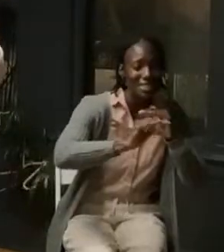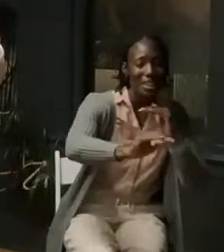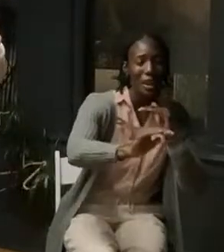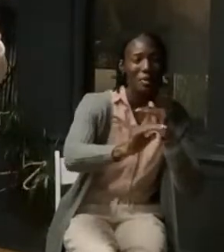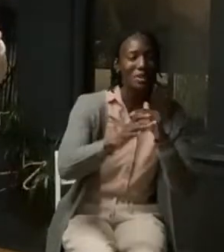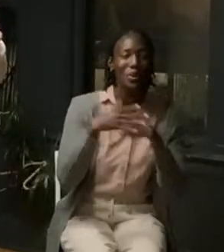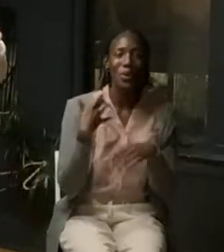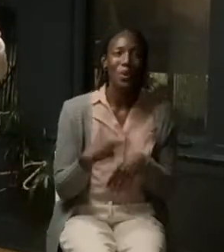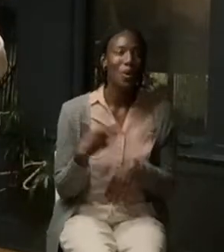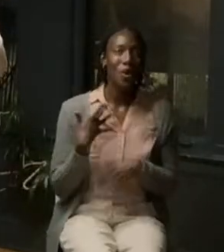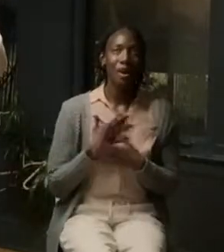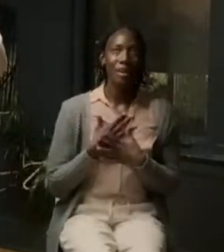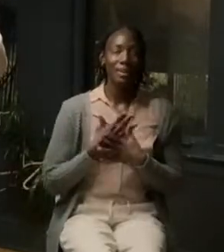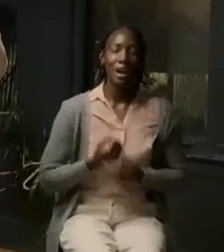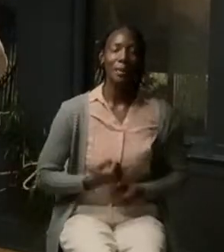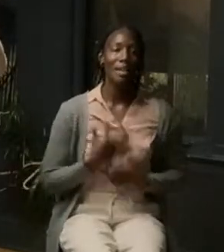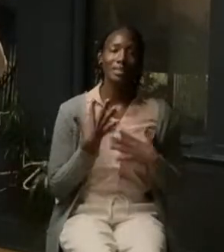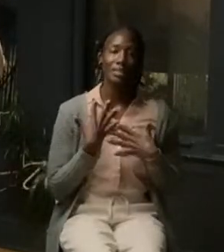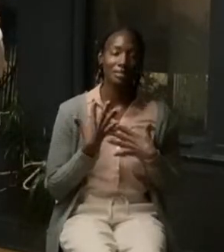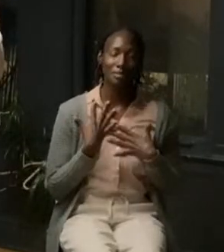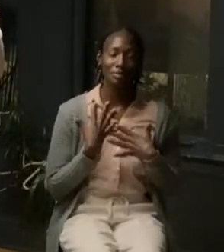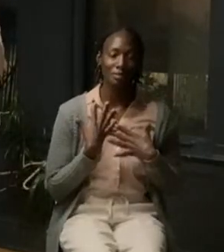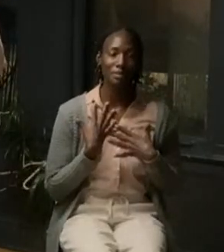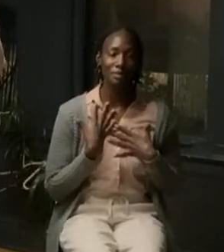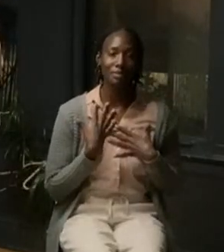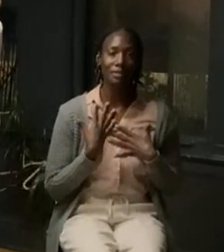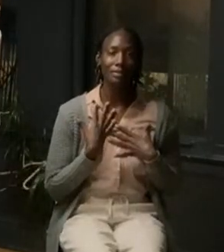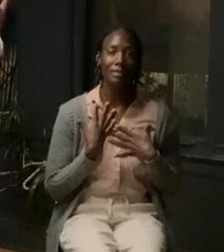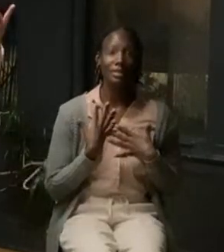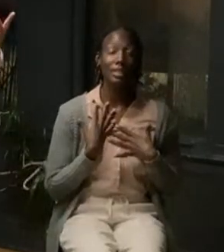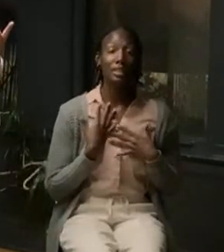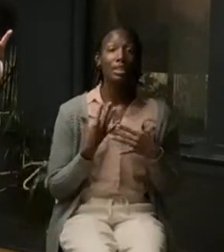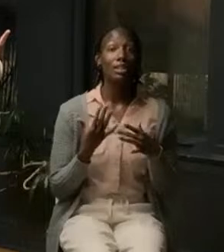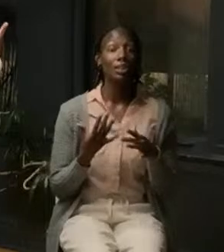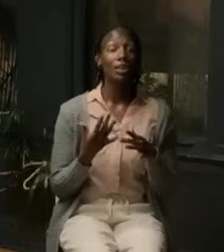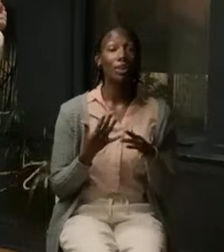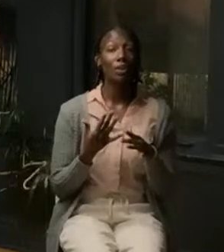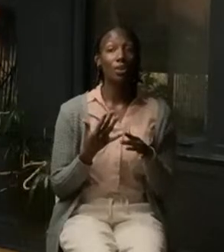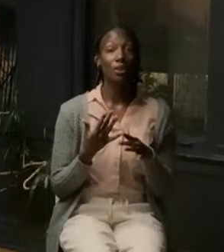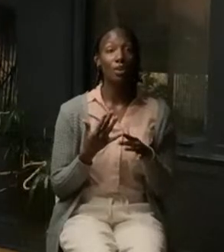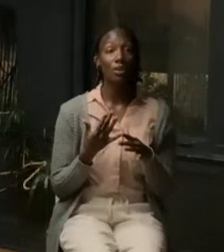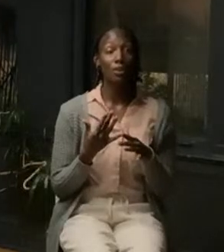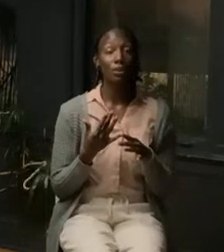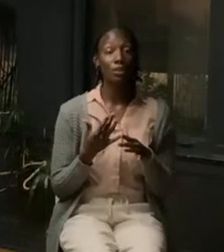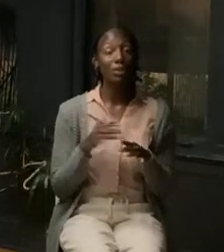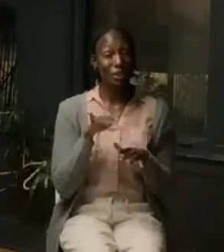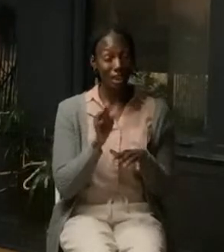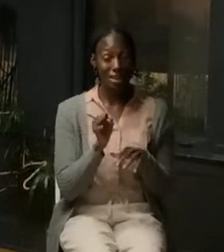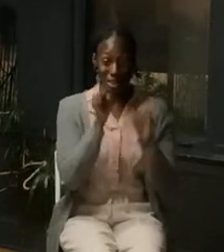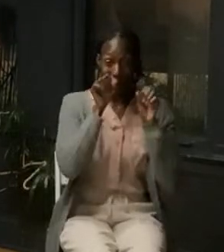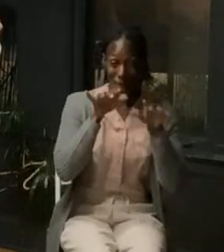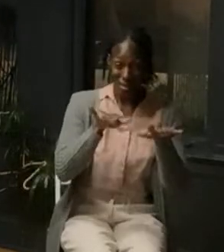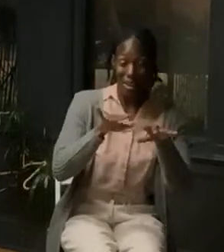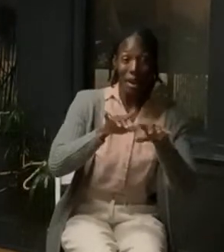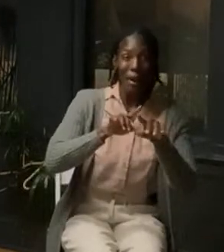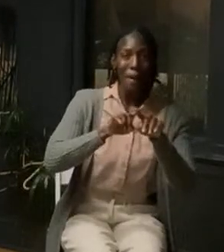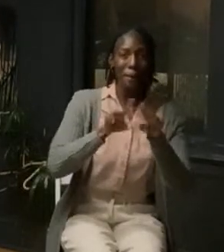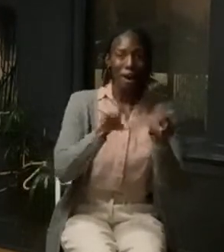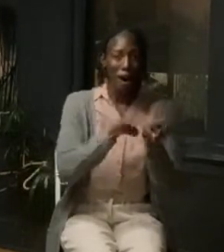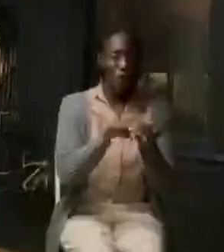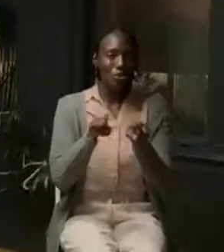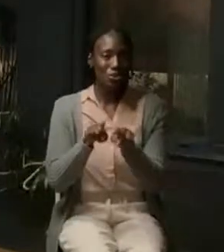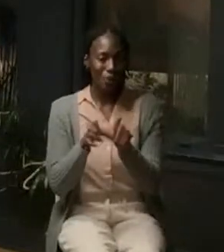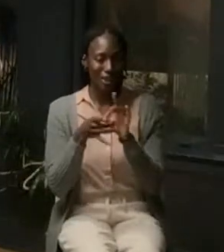an incredible blessing. And that comes to point number 2, which is that's a great blessing in many ways of